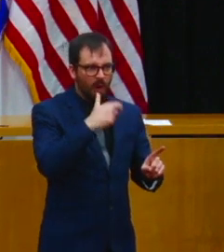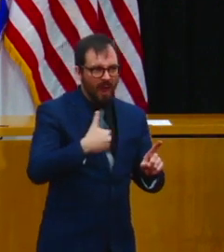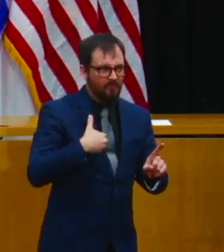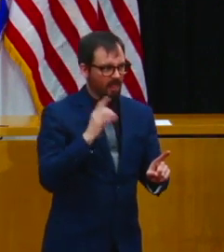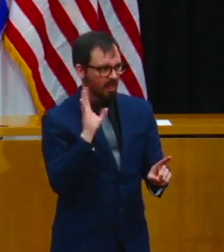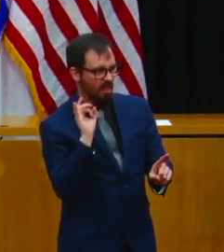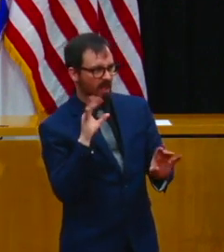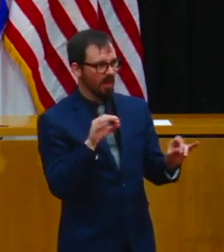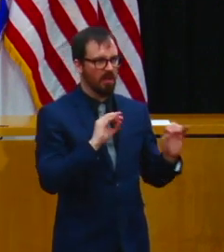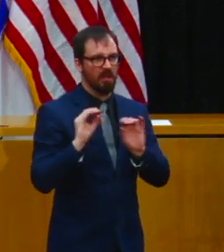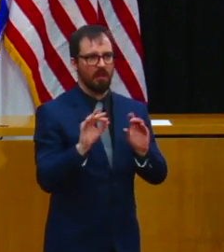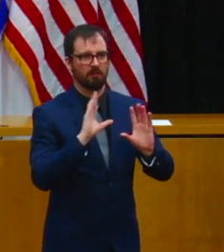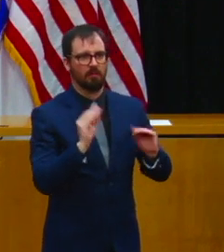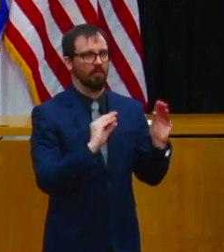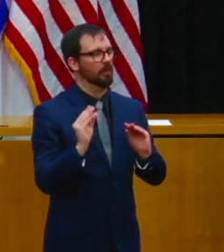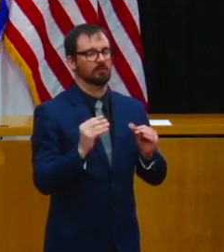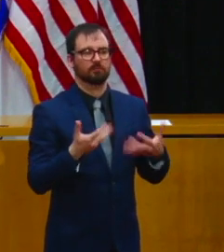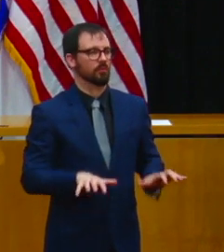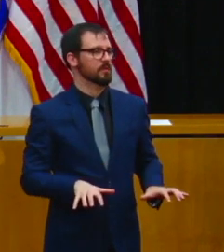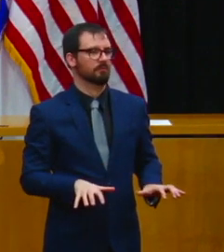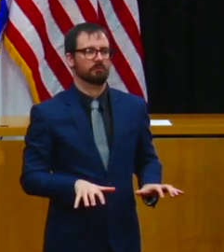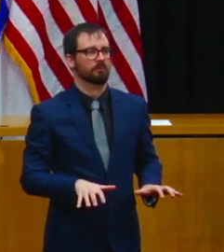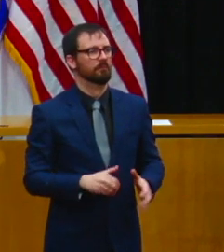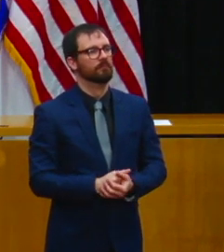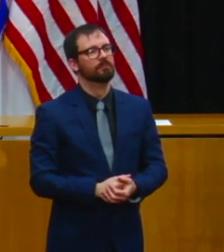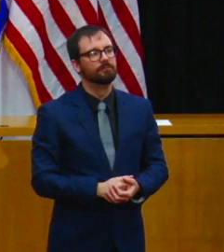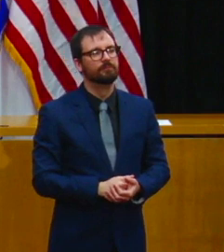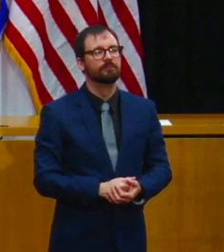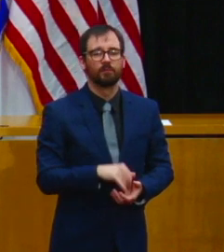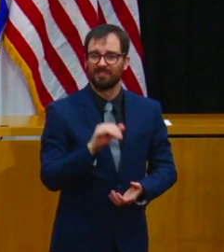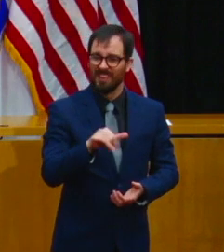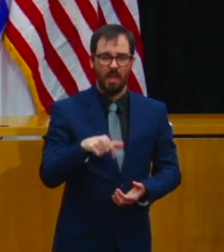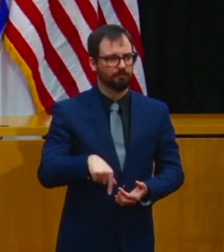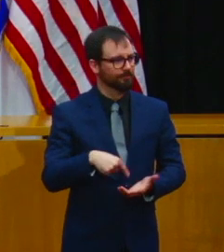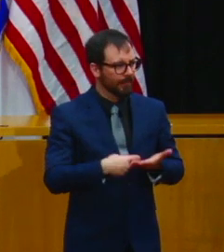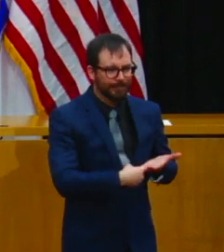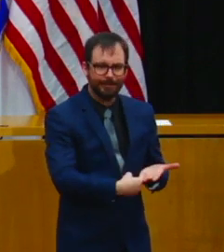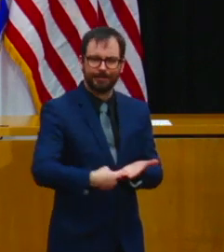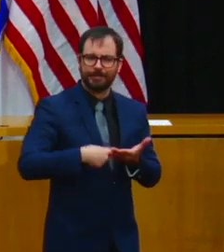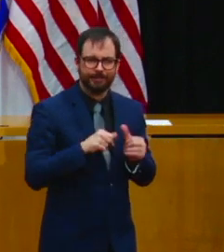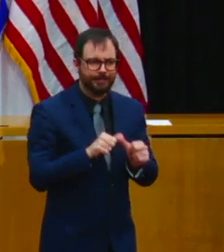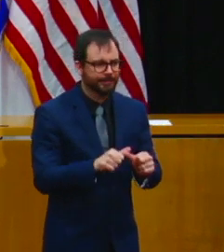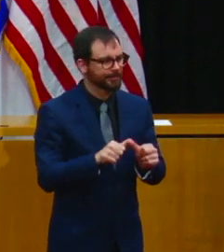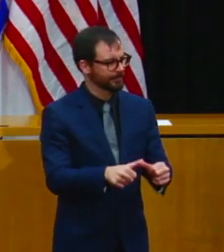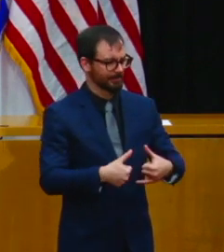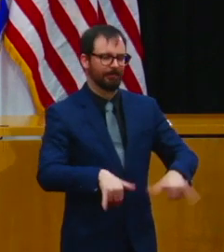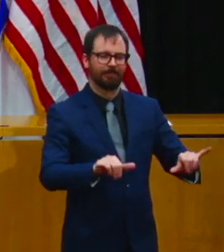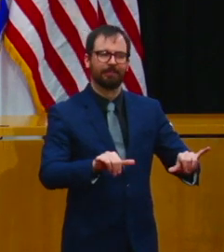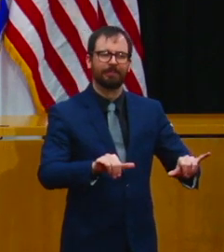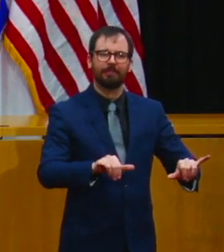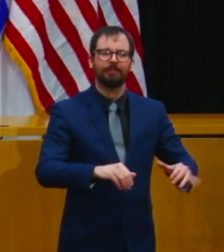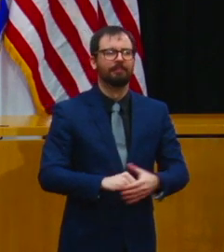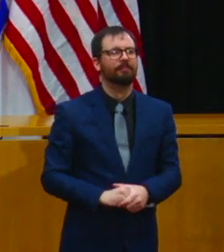constant conversation that we're having. It's one thing in Boston, but if you lived in a community of like several hundred